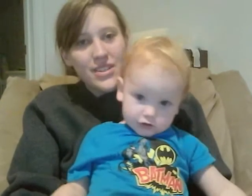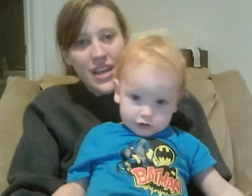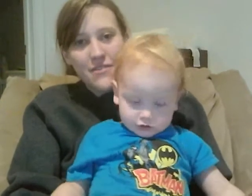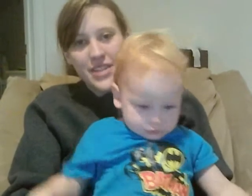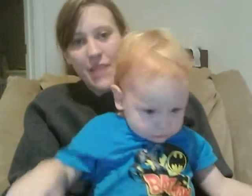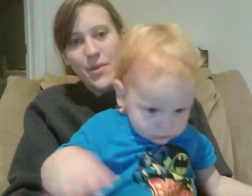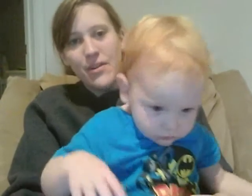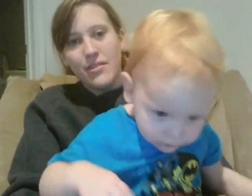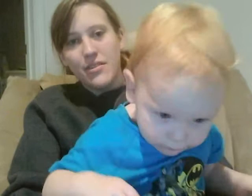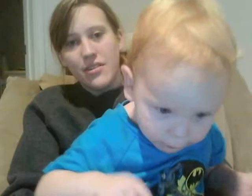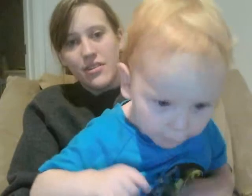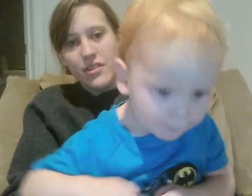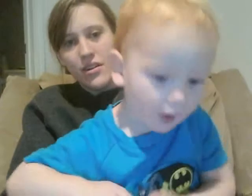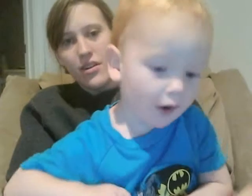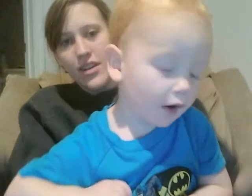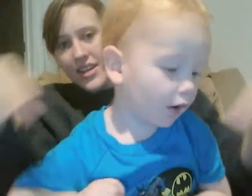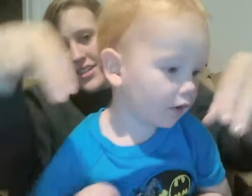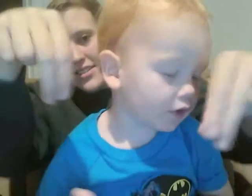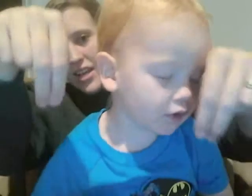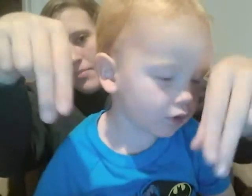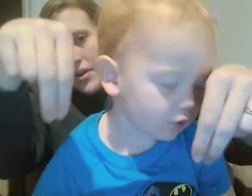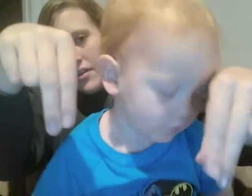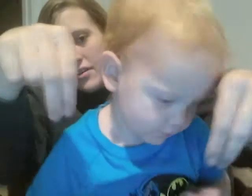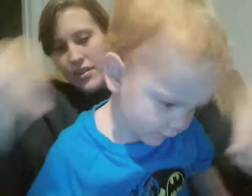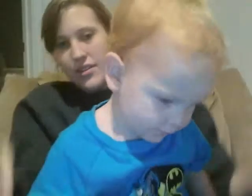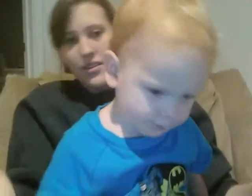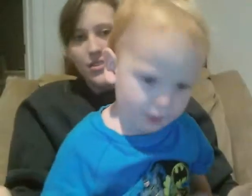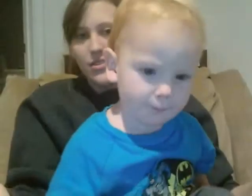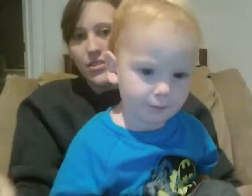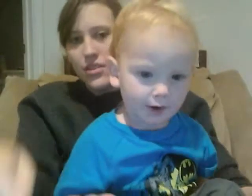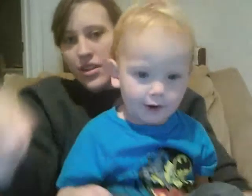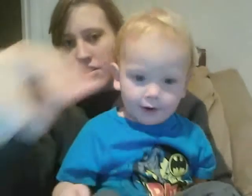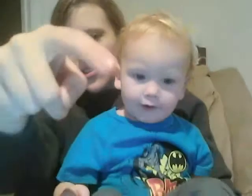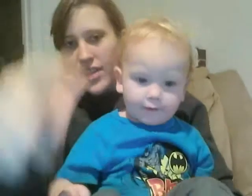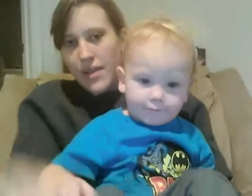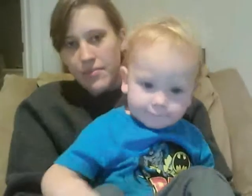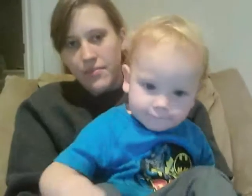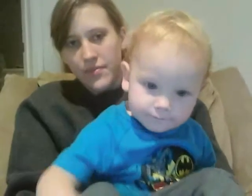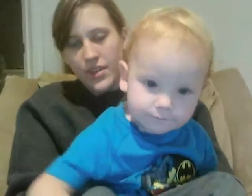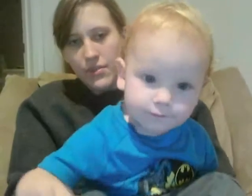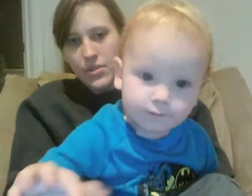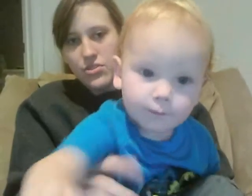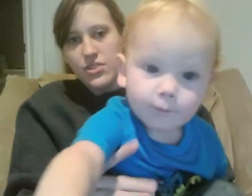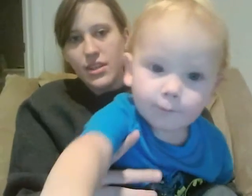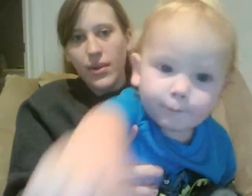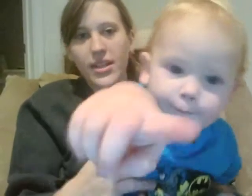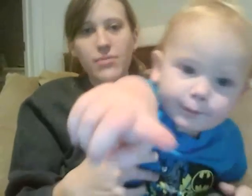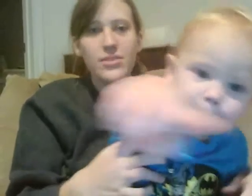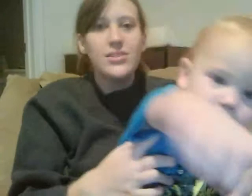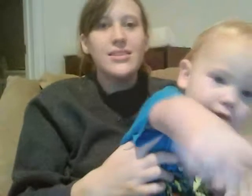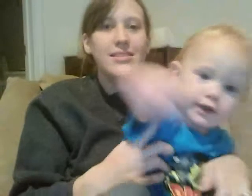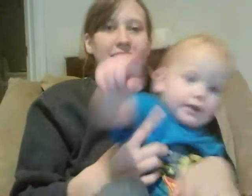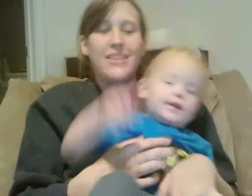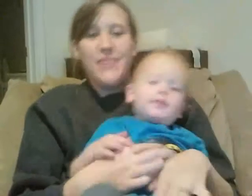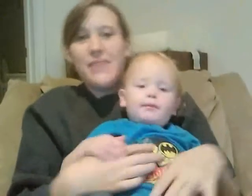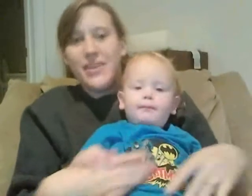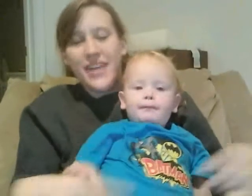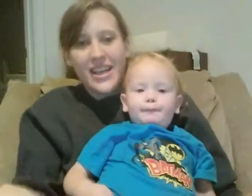the sign for diaper? Papa. Diaper? Papa. Show them. What's that? Baby. Yeah, baby. Okay.